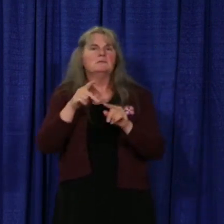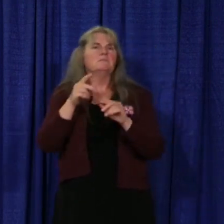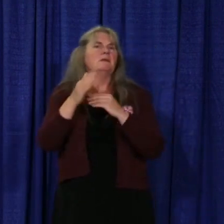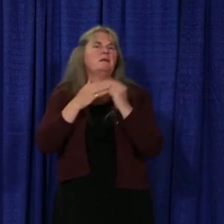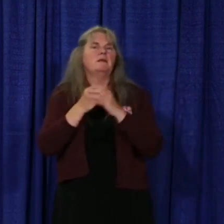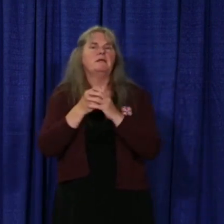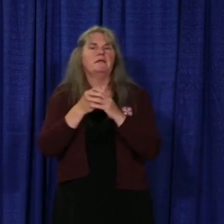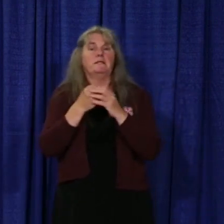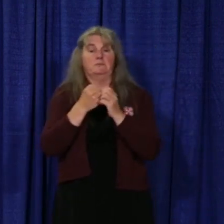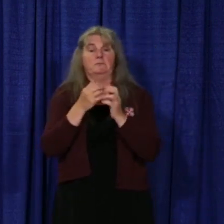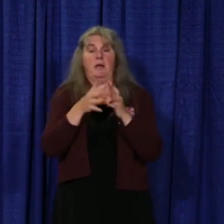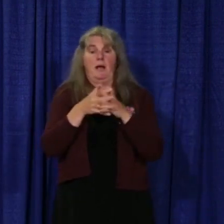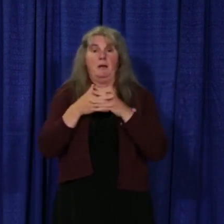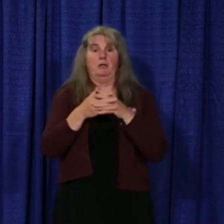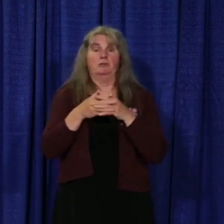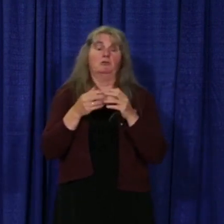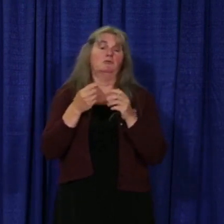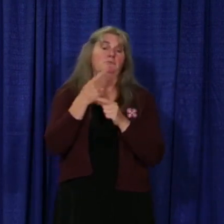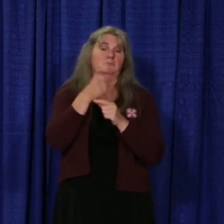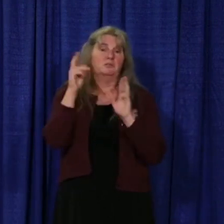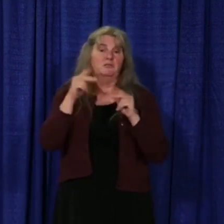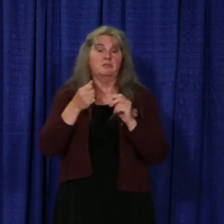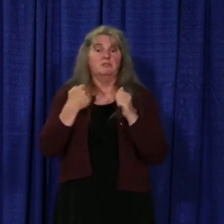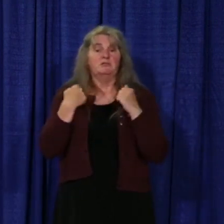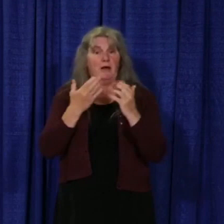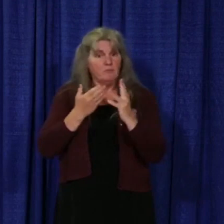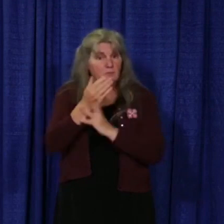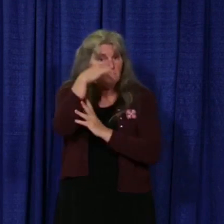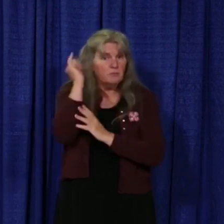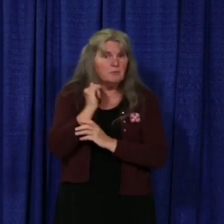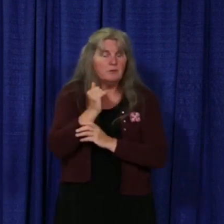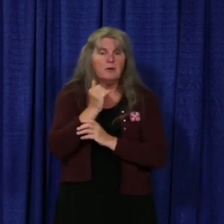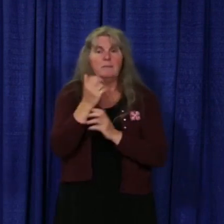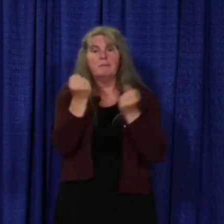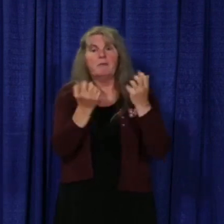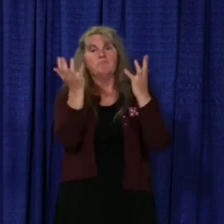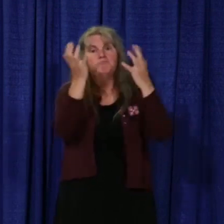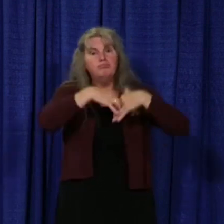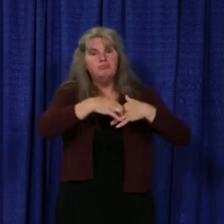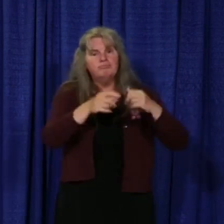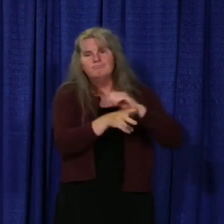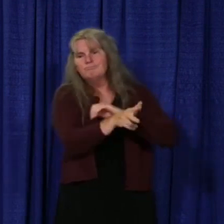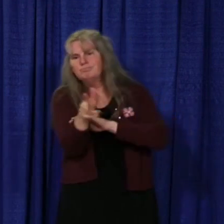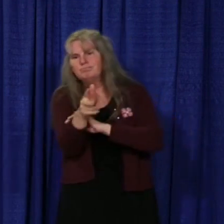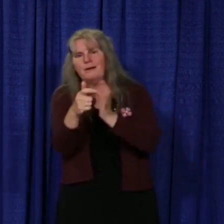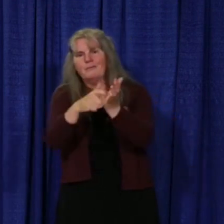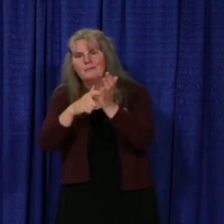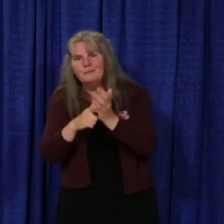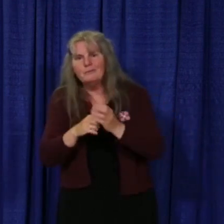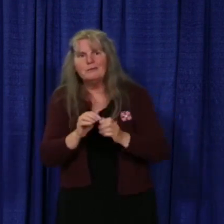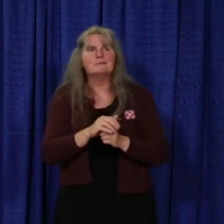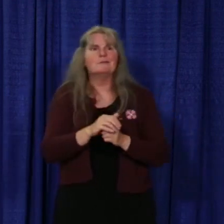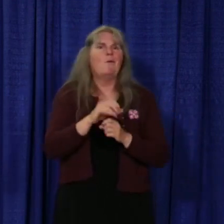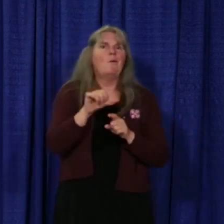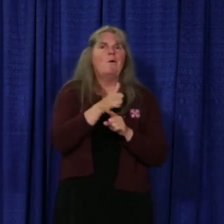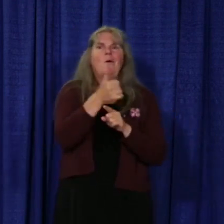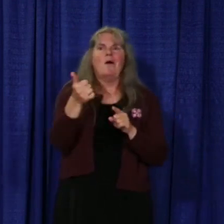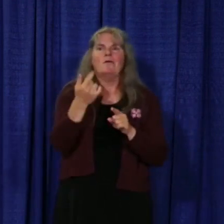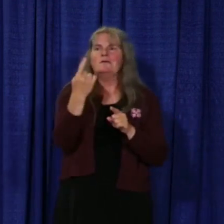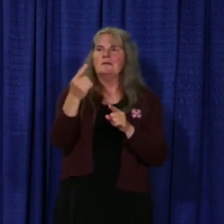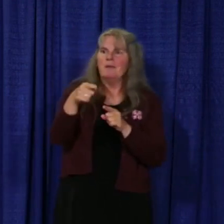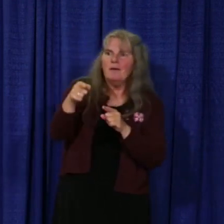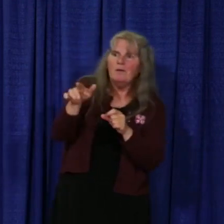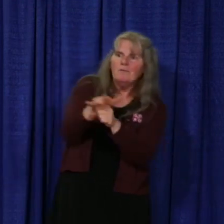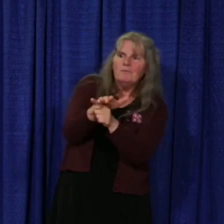get some repairs. Lodging on destination routes may be fully booked, and a family